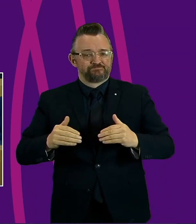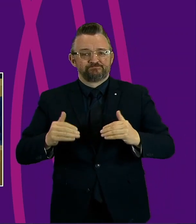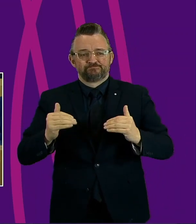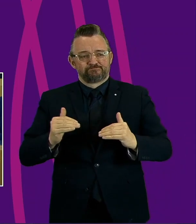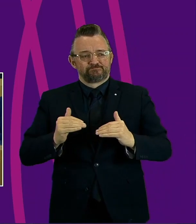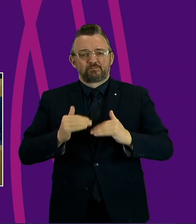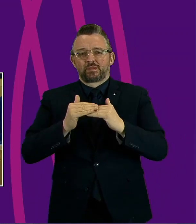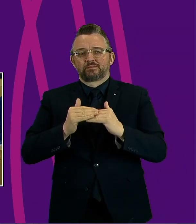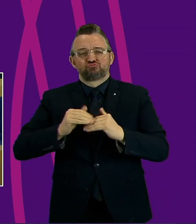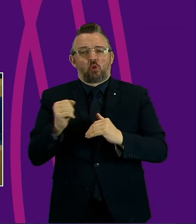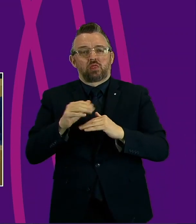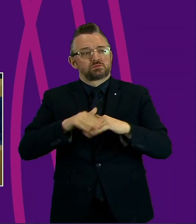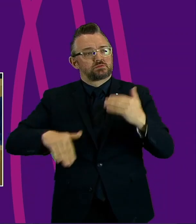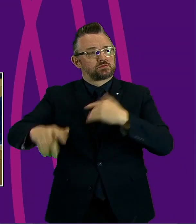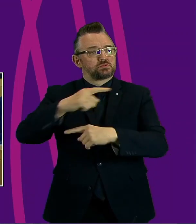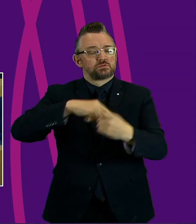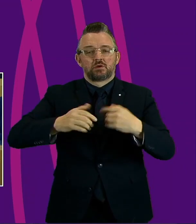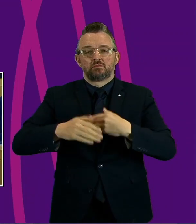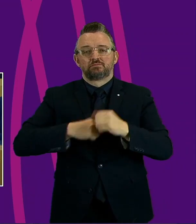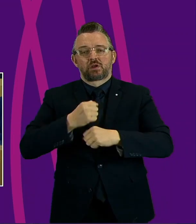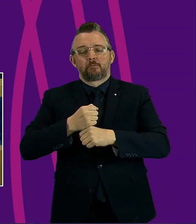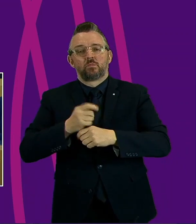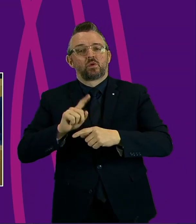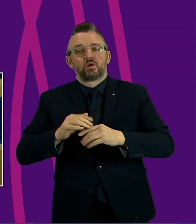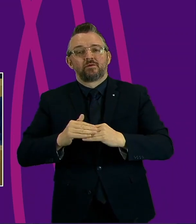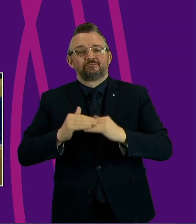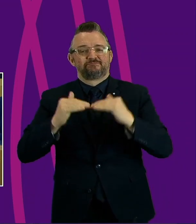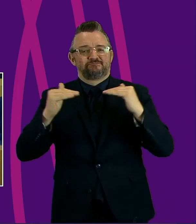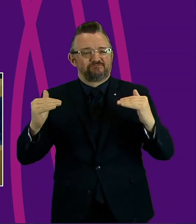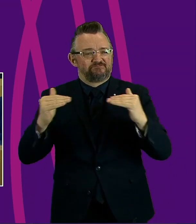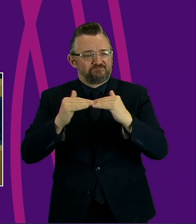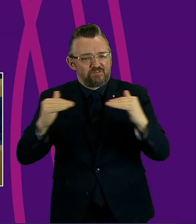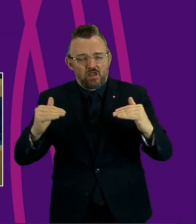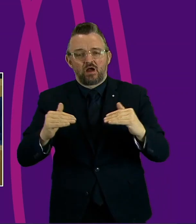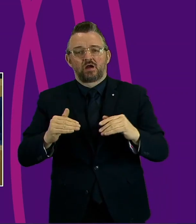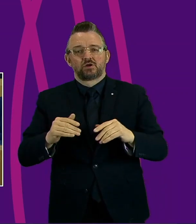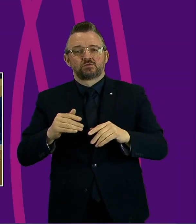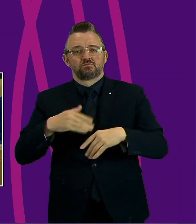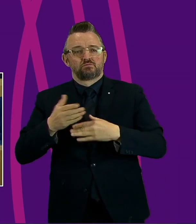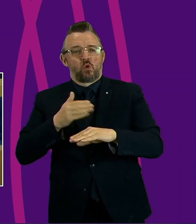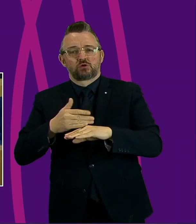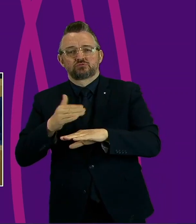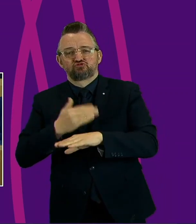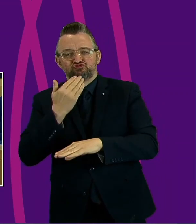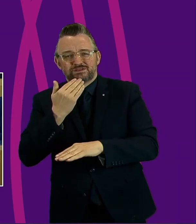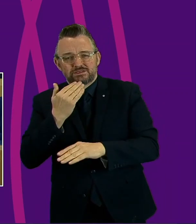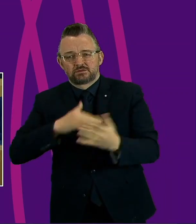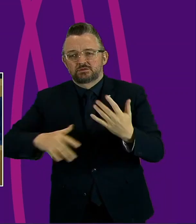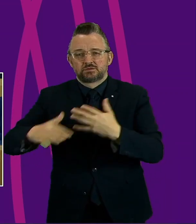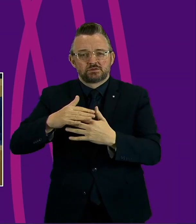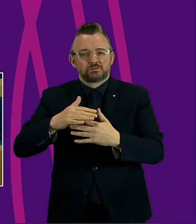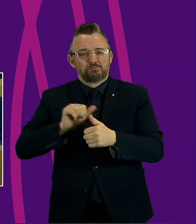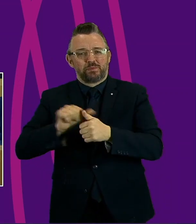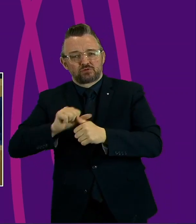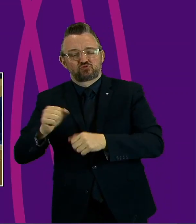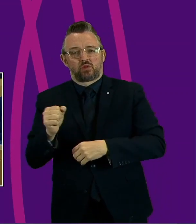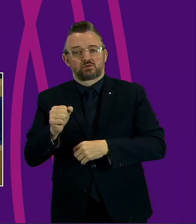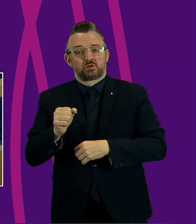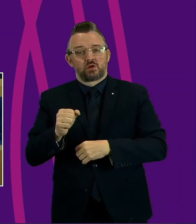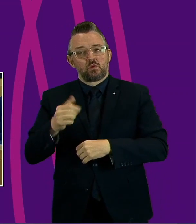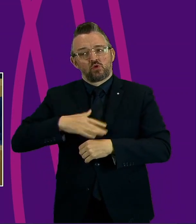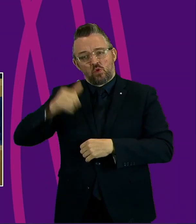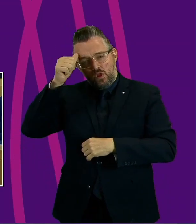Scotland after the crisis. This ambition to build back better will only be realised if there is a clear economic plan